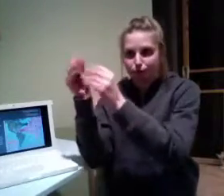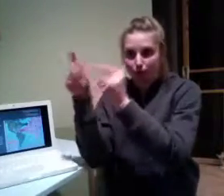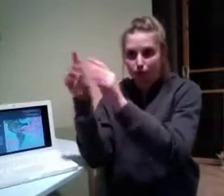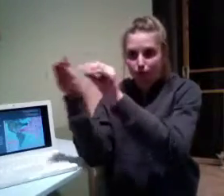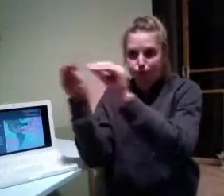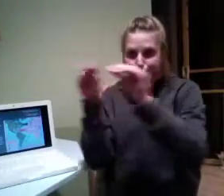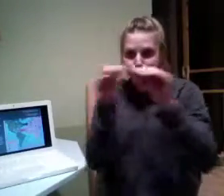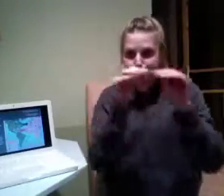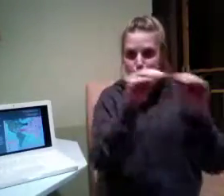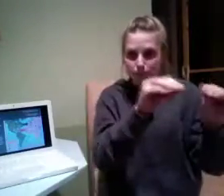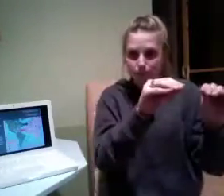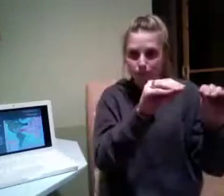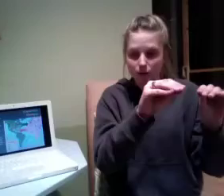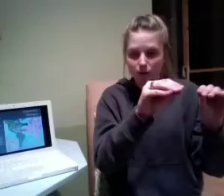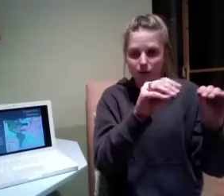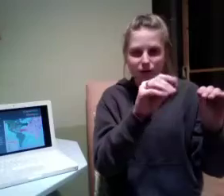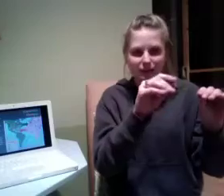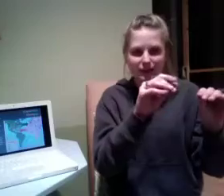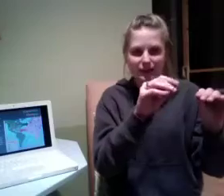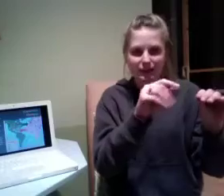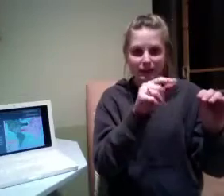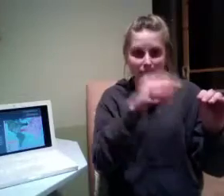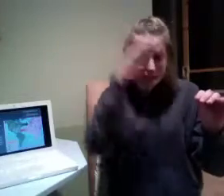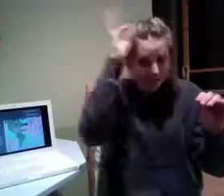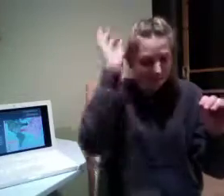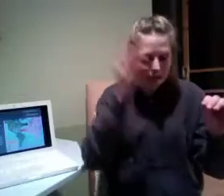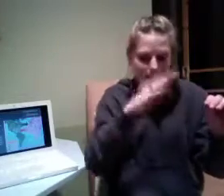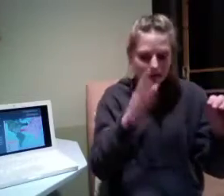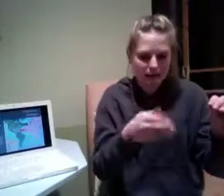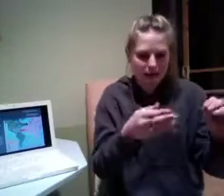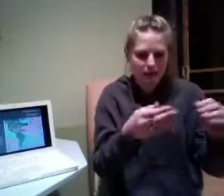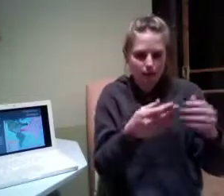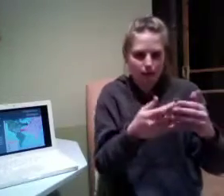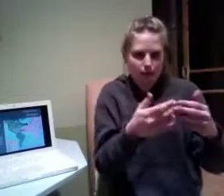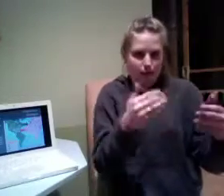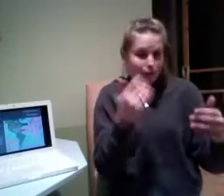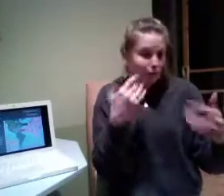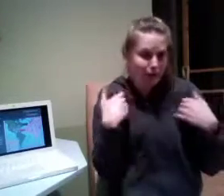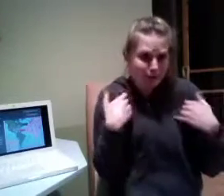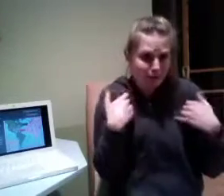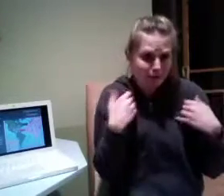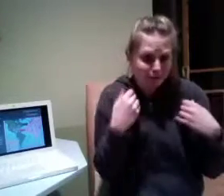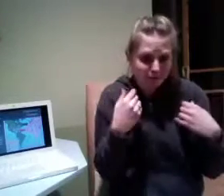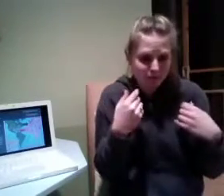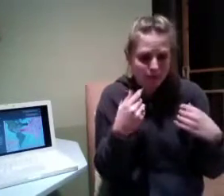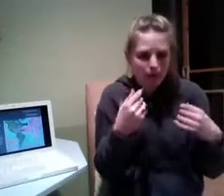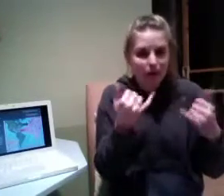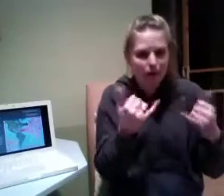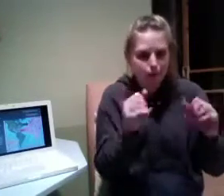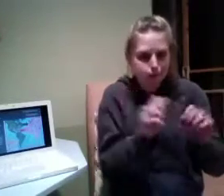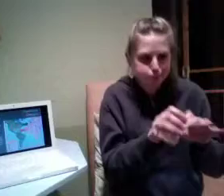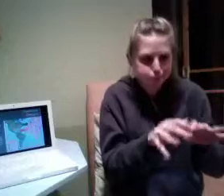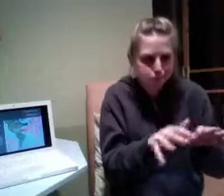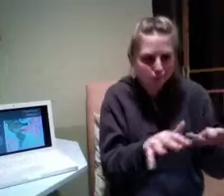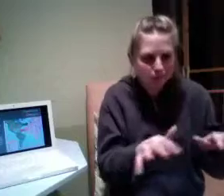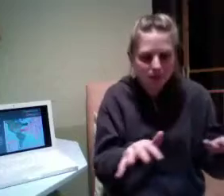able to handle it. Their bodies physically can't deal with them because they've never been exposed to them. So their immune systems are completely